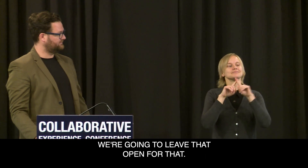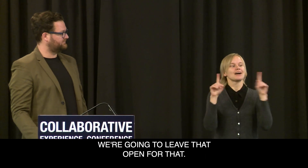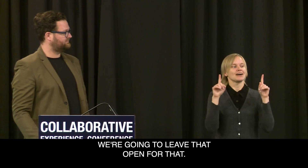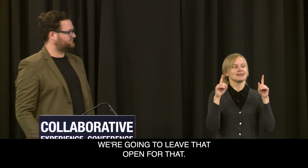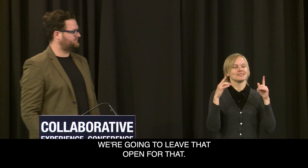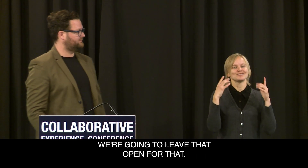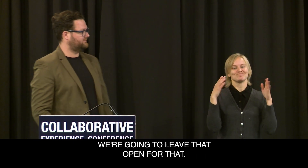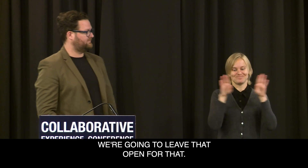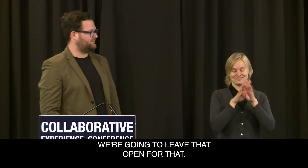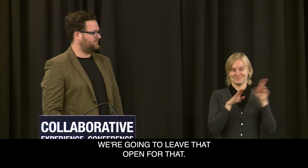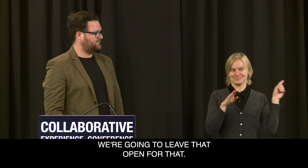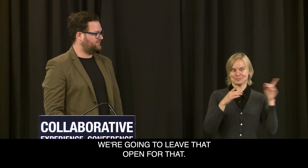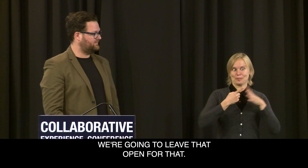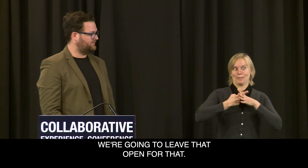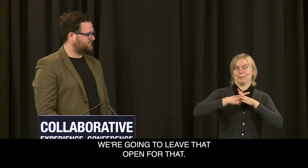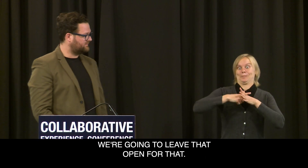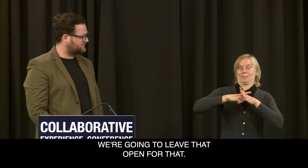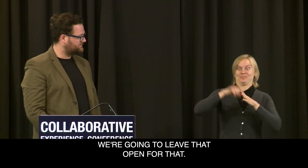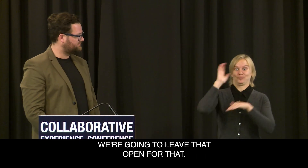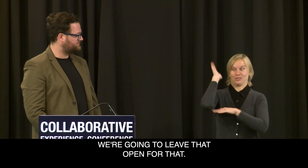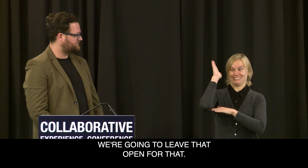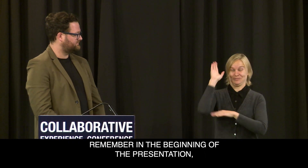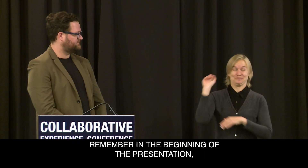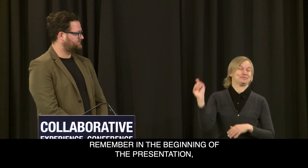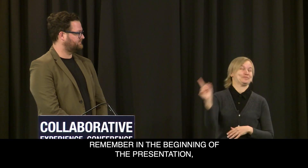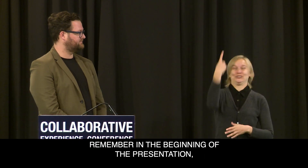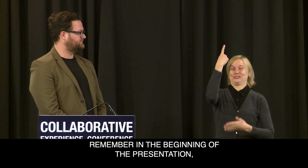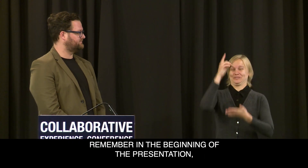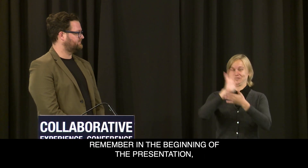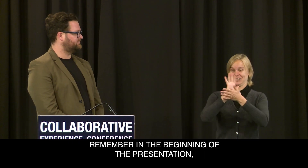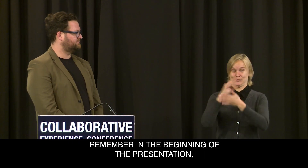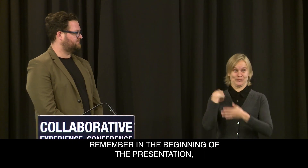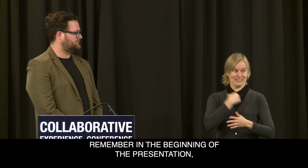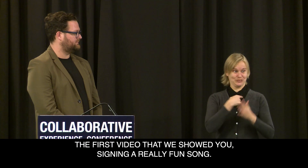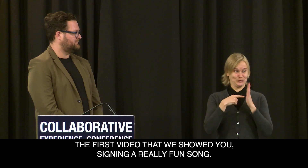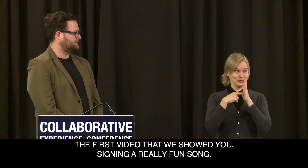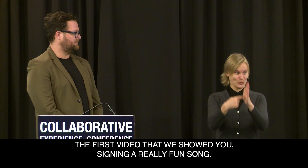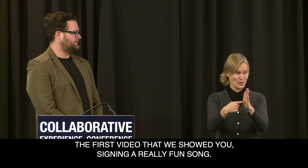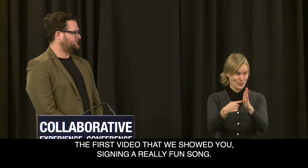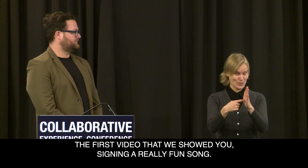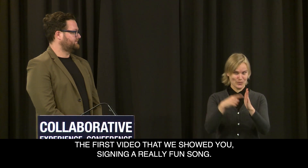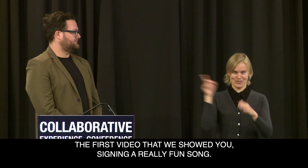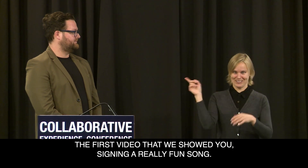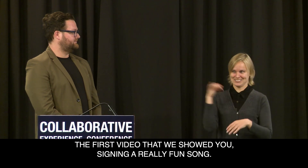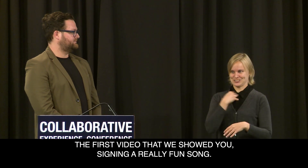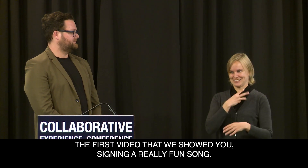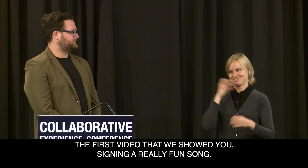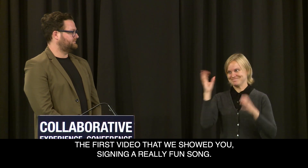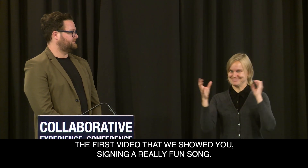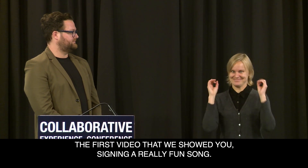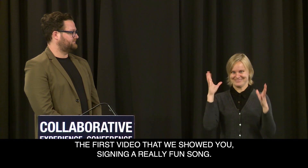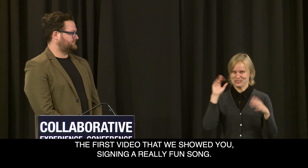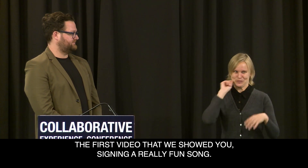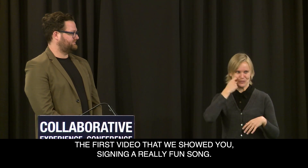leave that open for that. But remember, in the beginning of the presentation, the first video that we showed you, signing